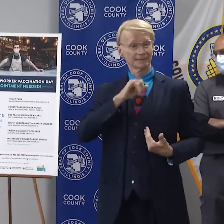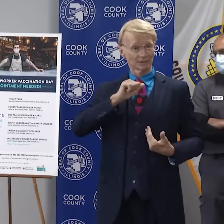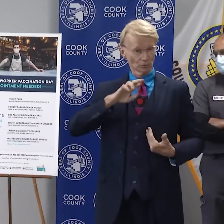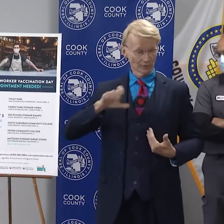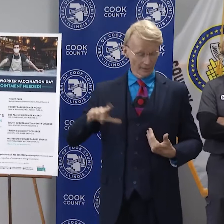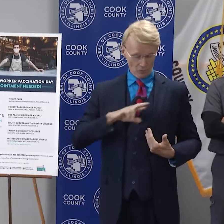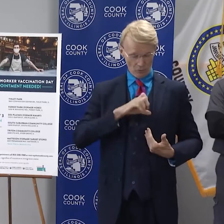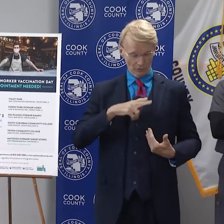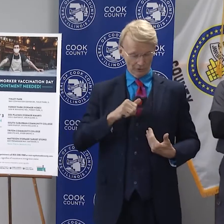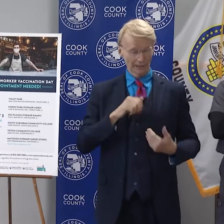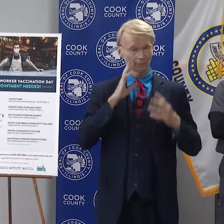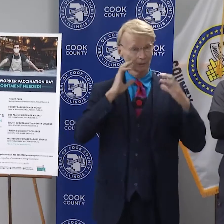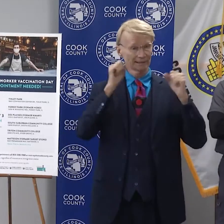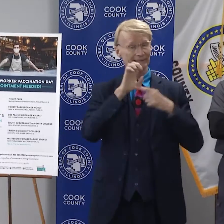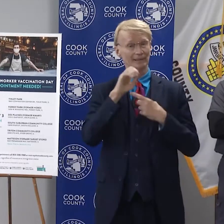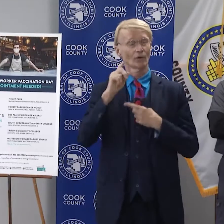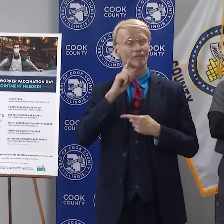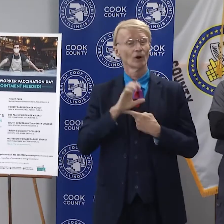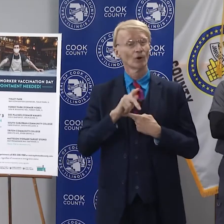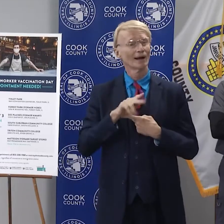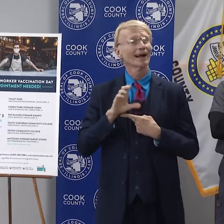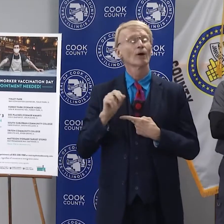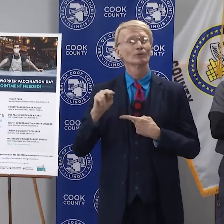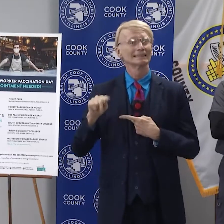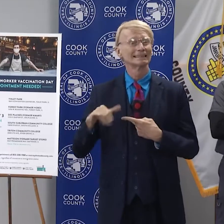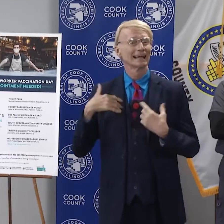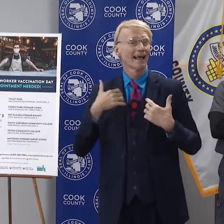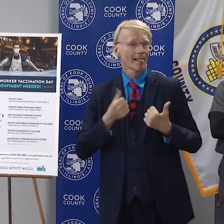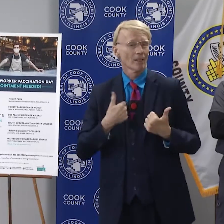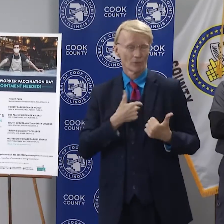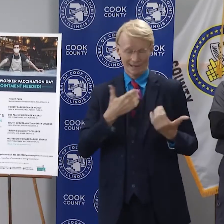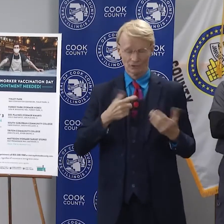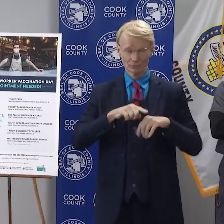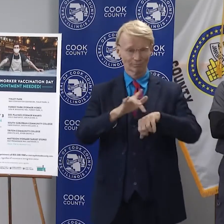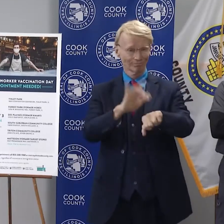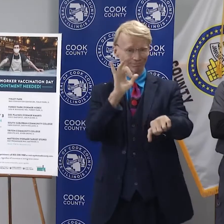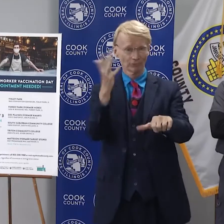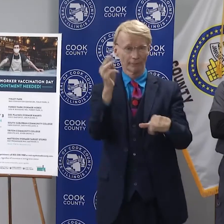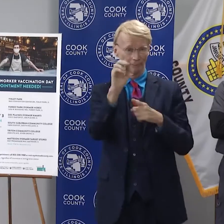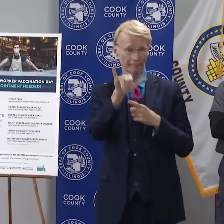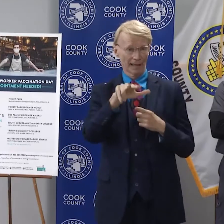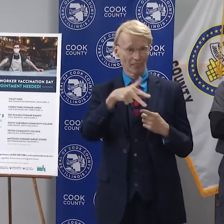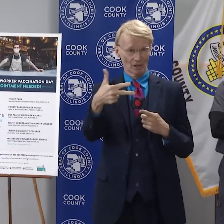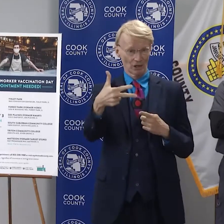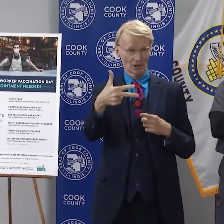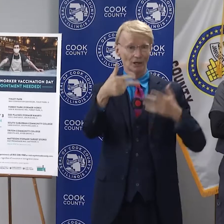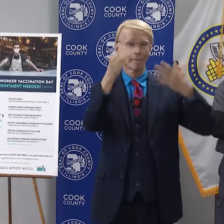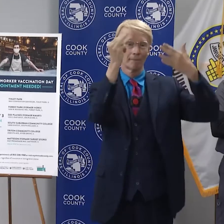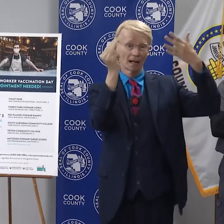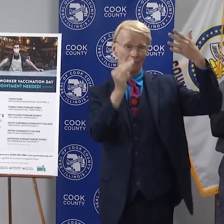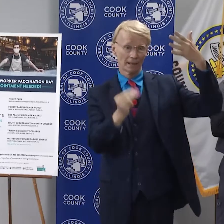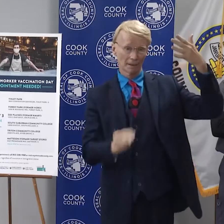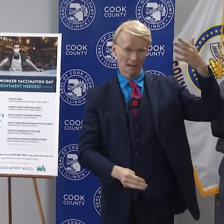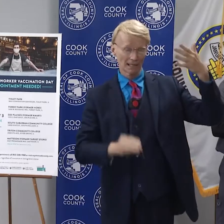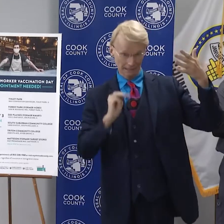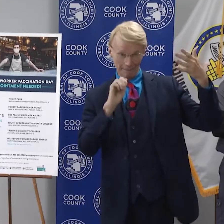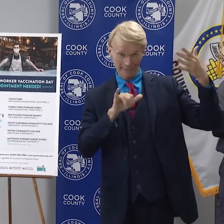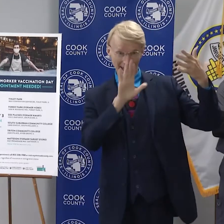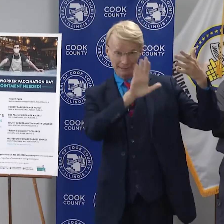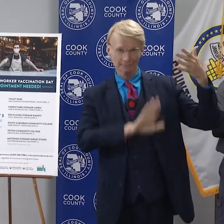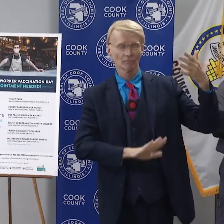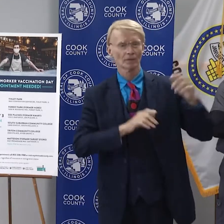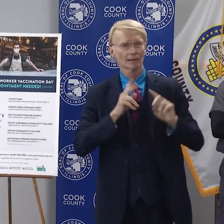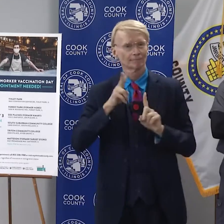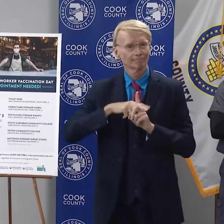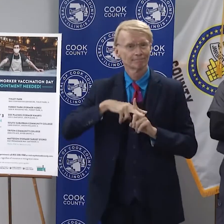President and CEO of Cook County Health. We are here to highlight May 3rd and every Monday in May as Restaurant Worker